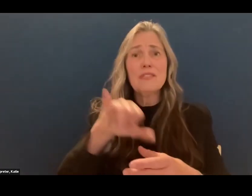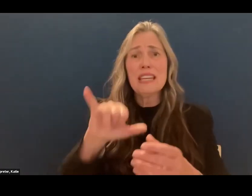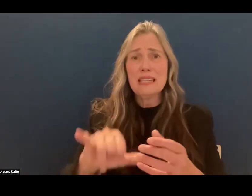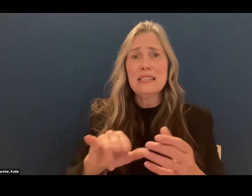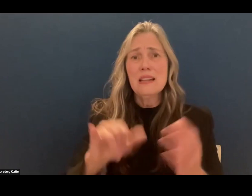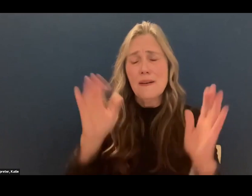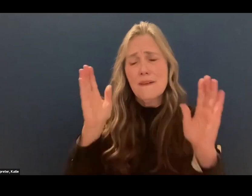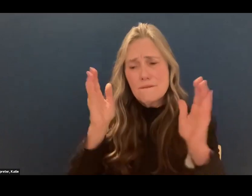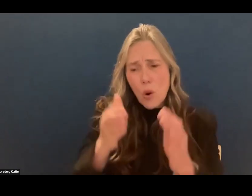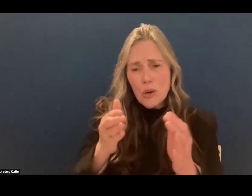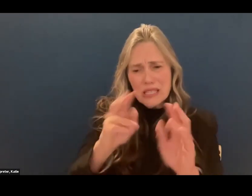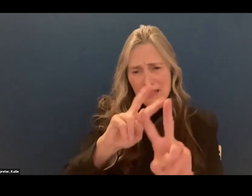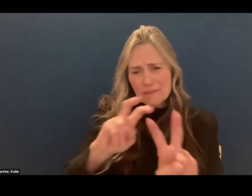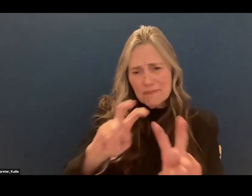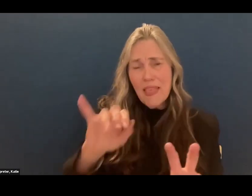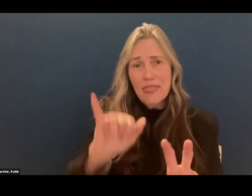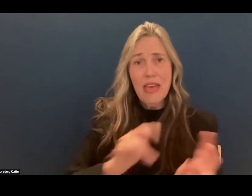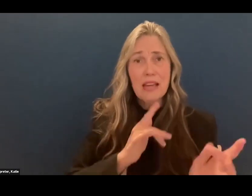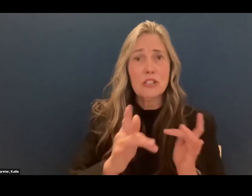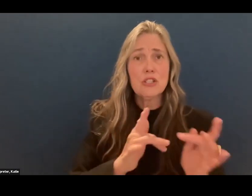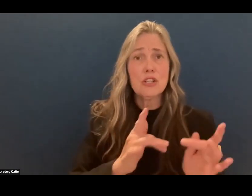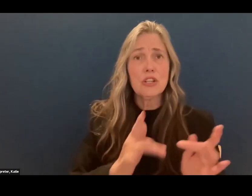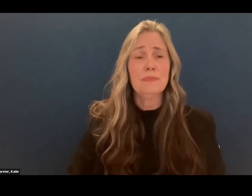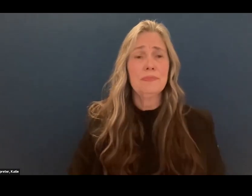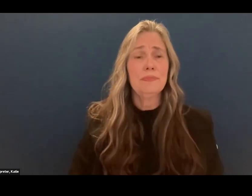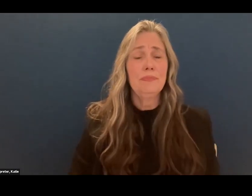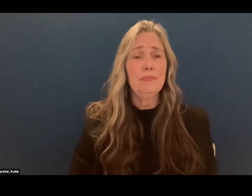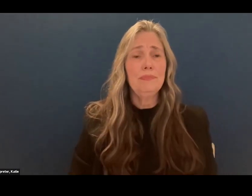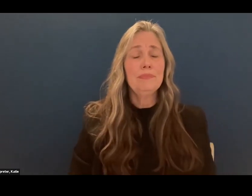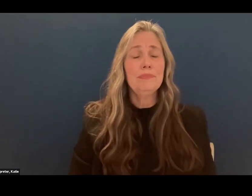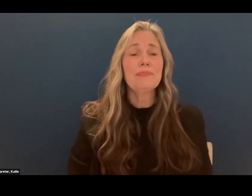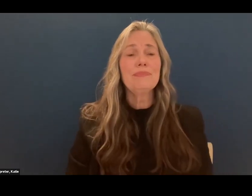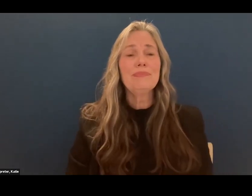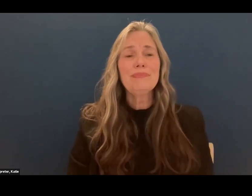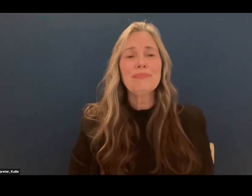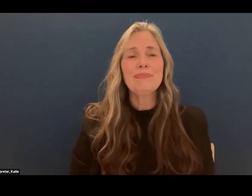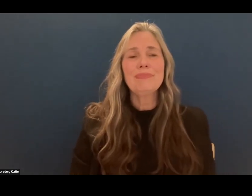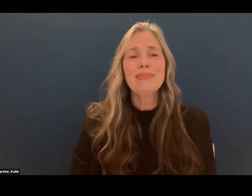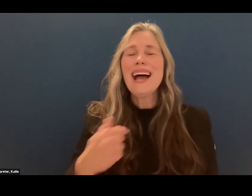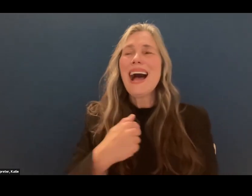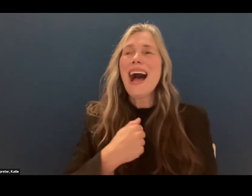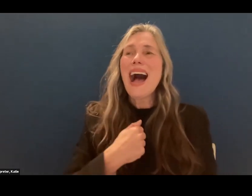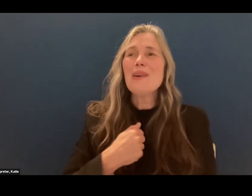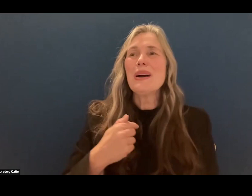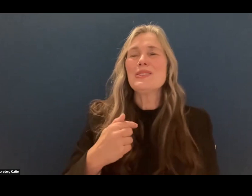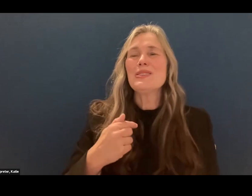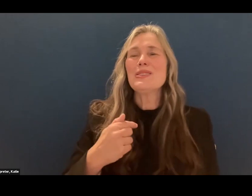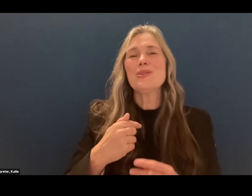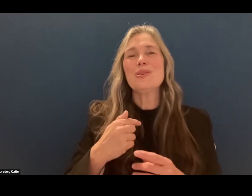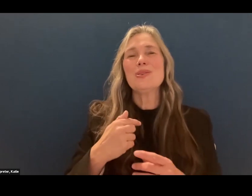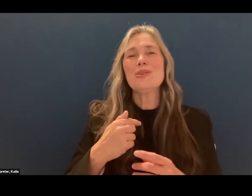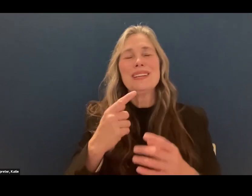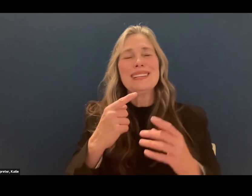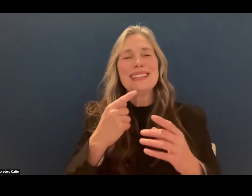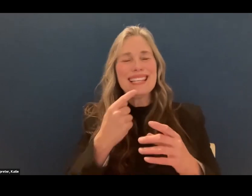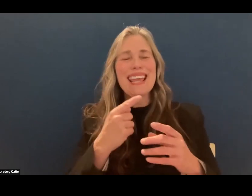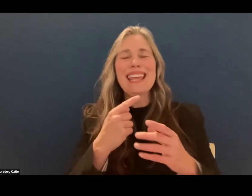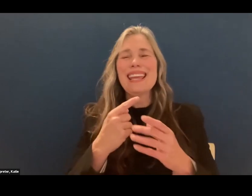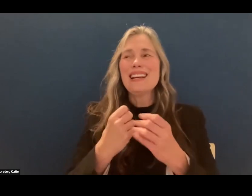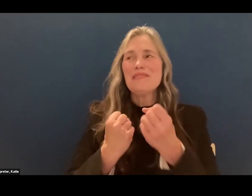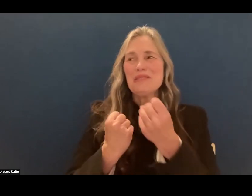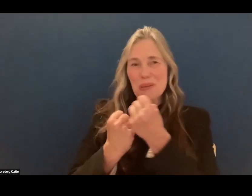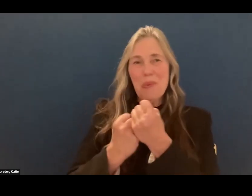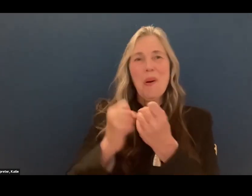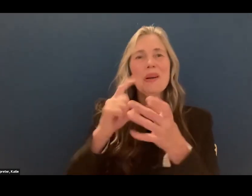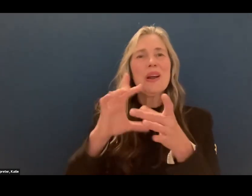Escobedo. And I'll just round us out. Again, I just want to echo the comments of my sister, Mr. board members.